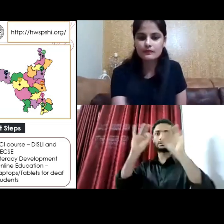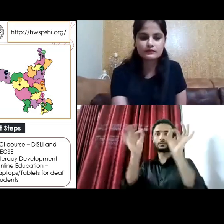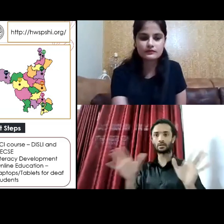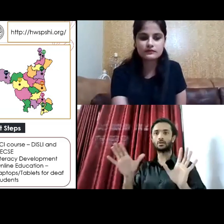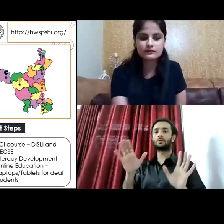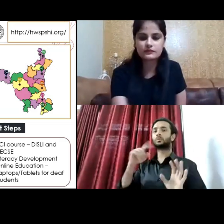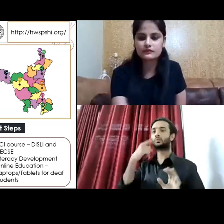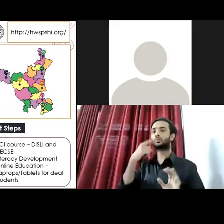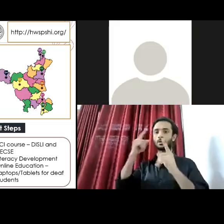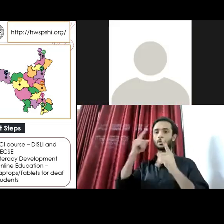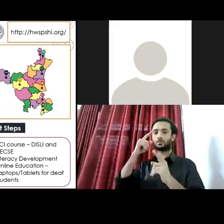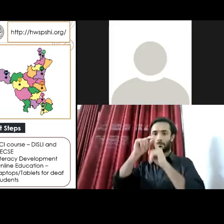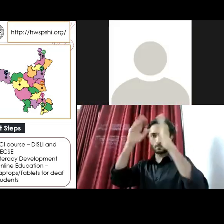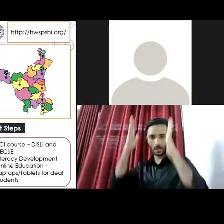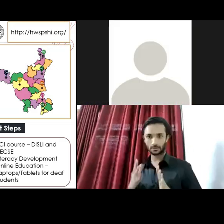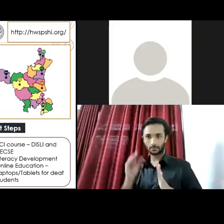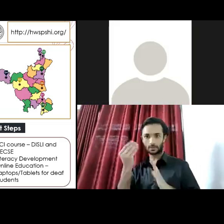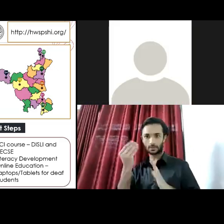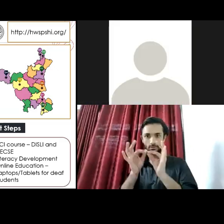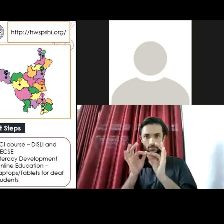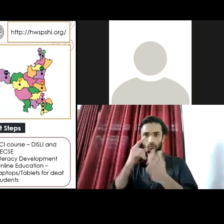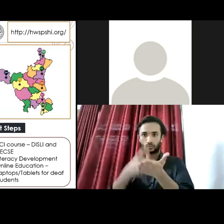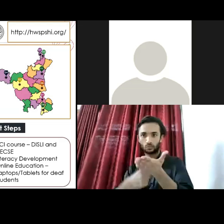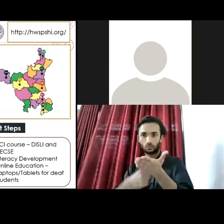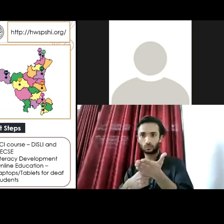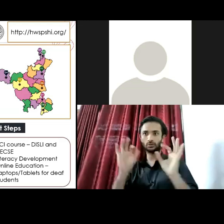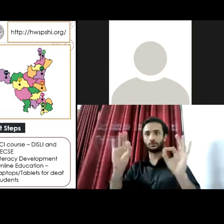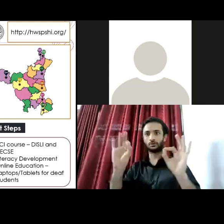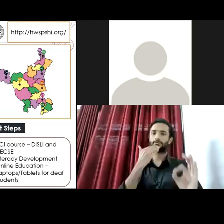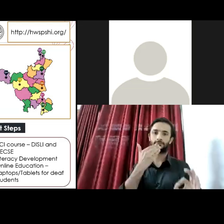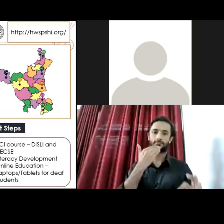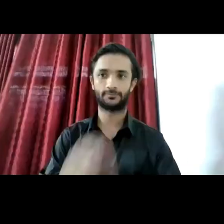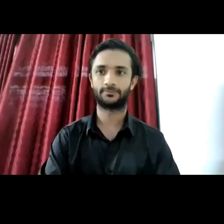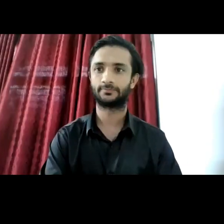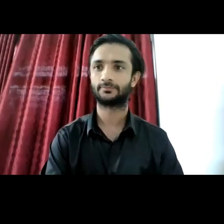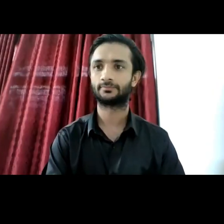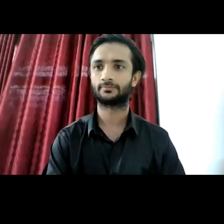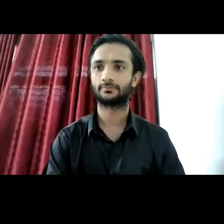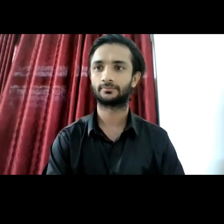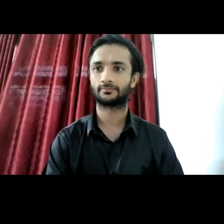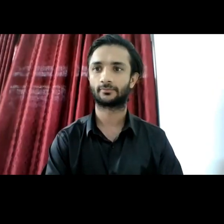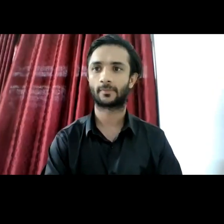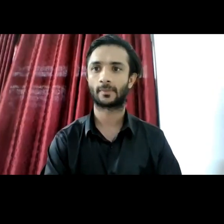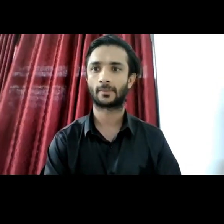Thank you. I have my interpreter, Pallavi. She will be interpreting, or Surbhi is there?